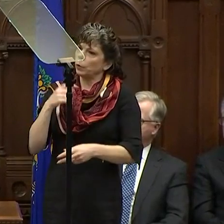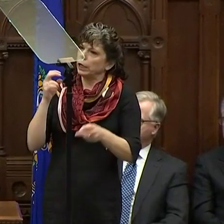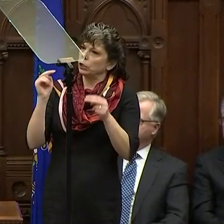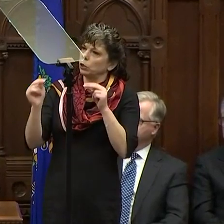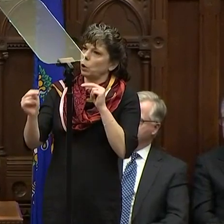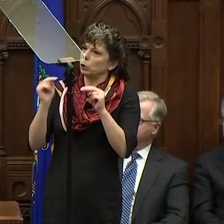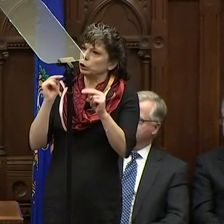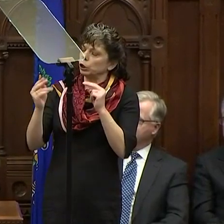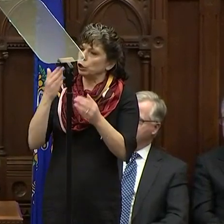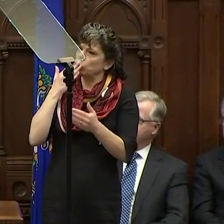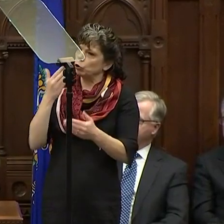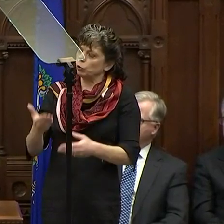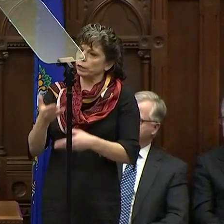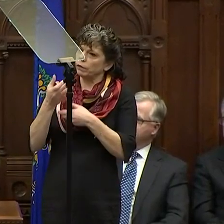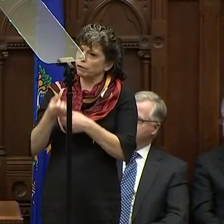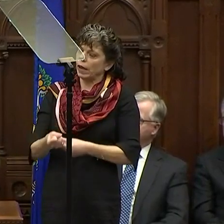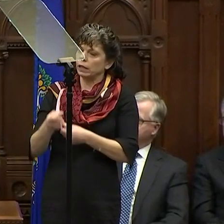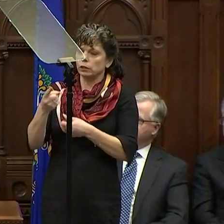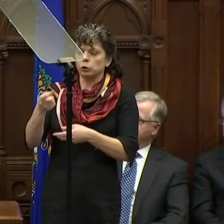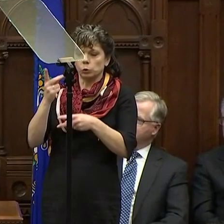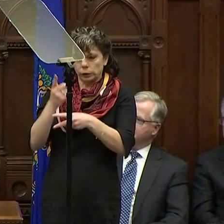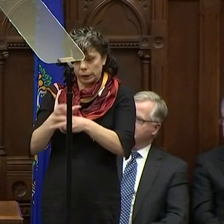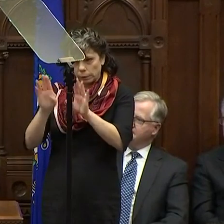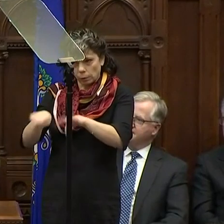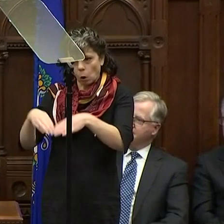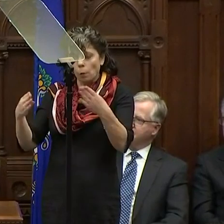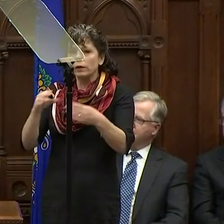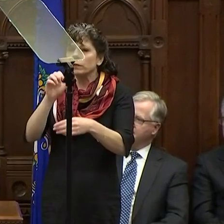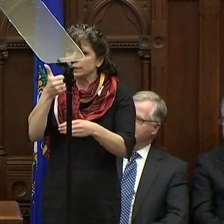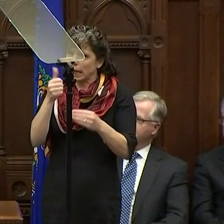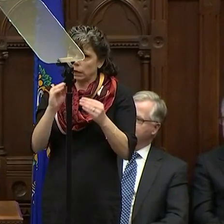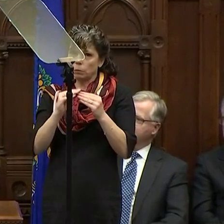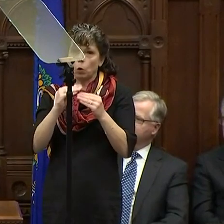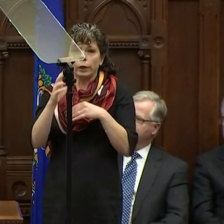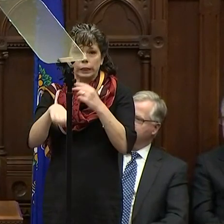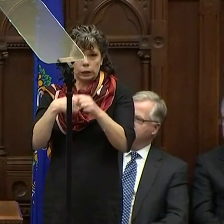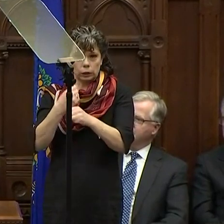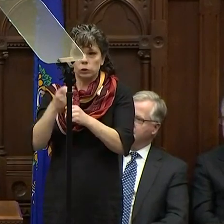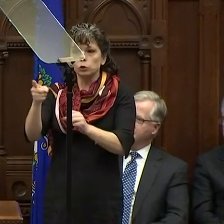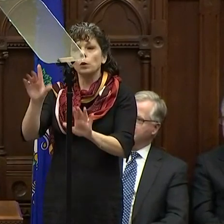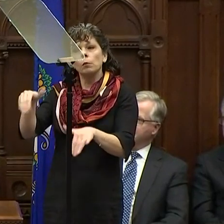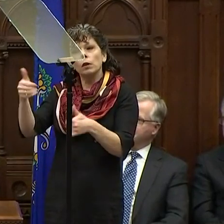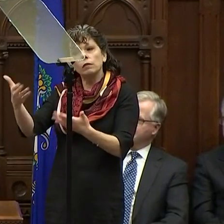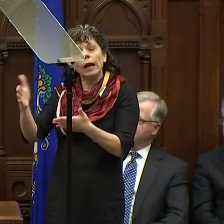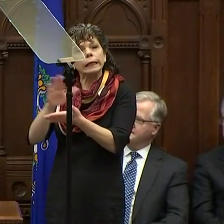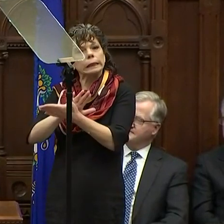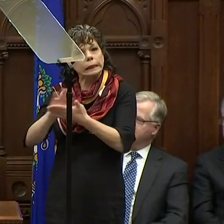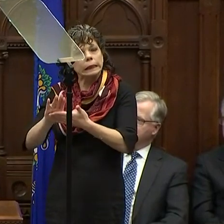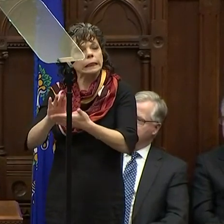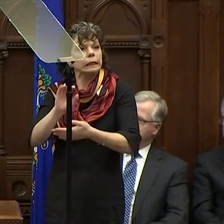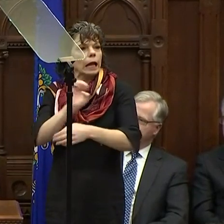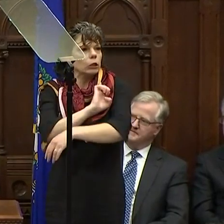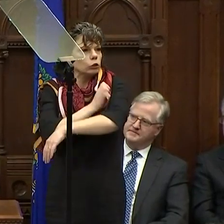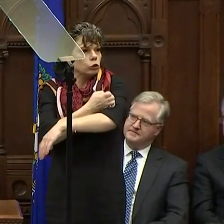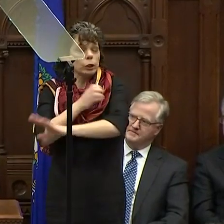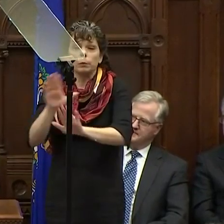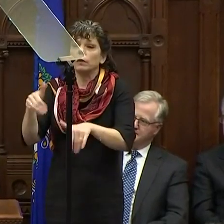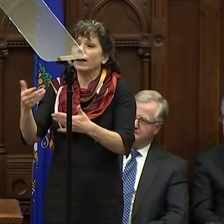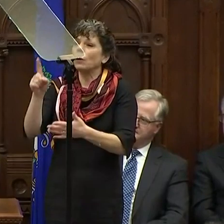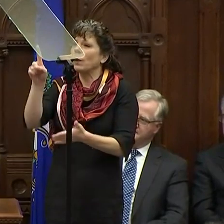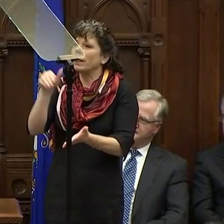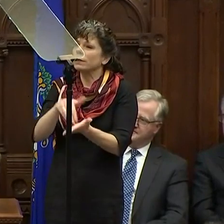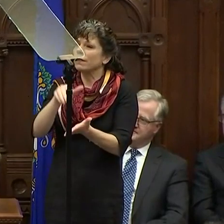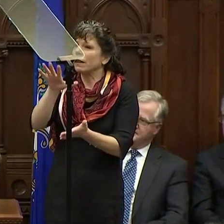in good faith a deal that keeps them open for about 10 more years, providing clean energy and providing about